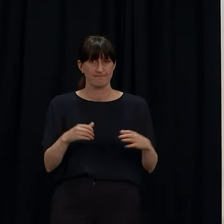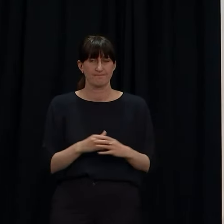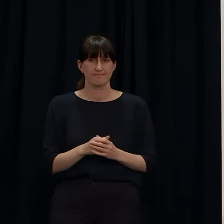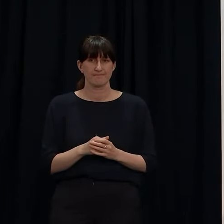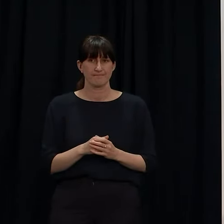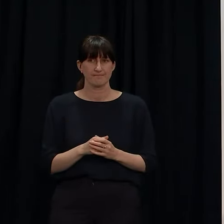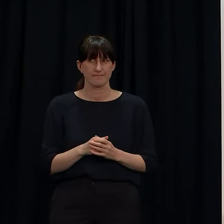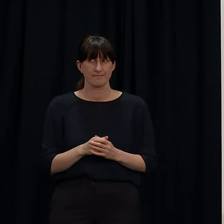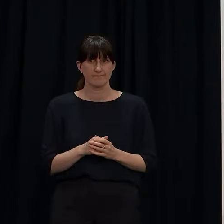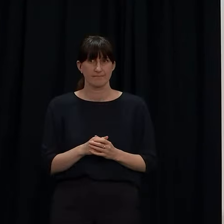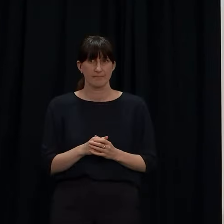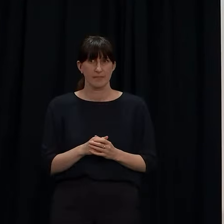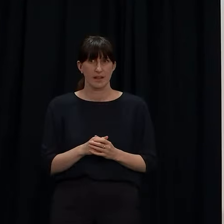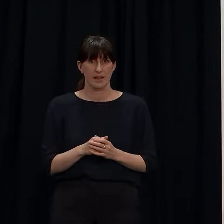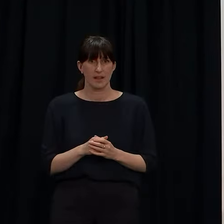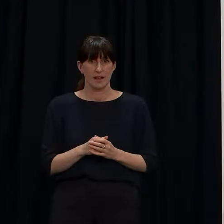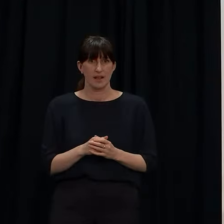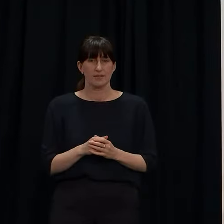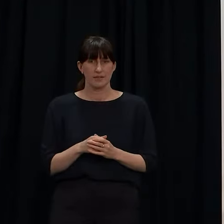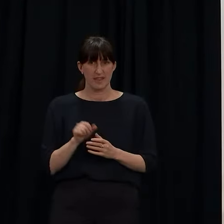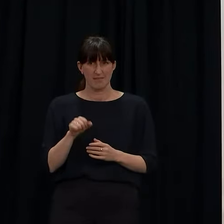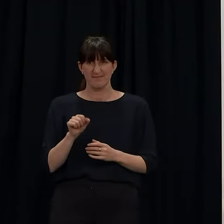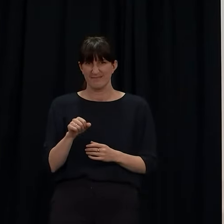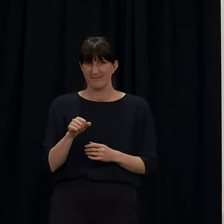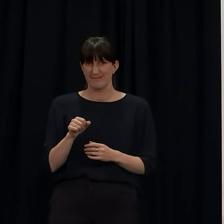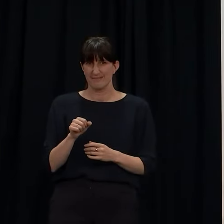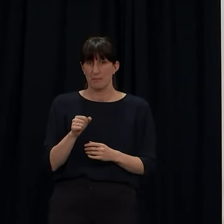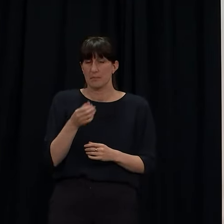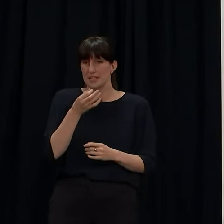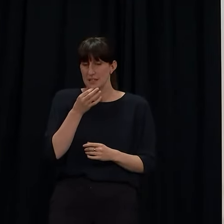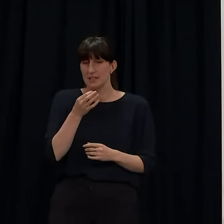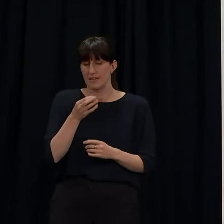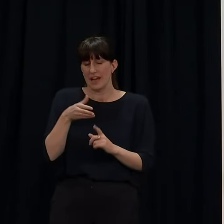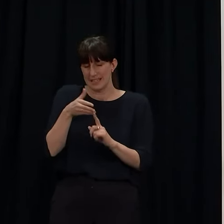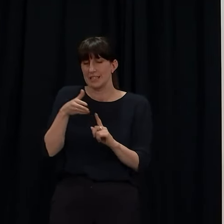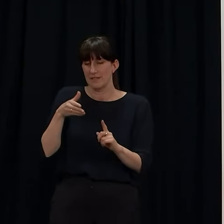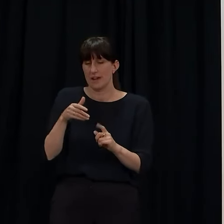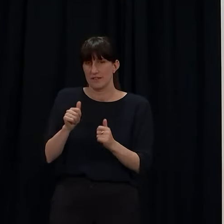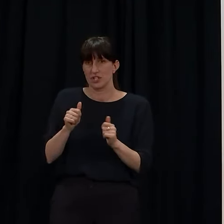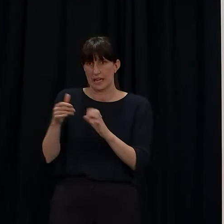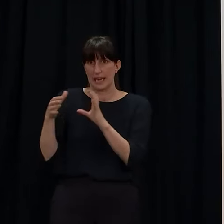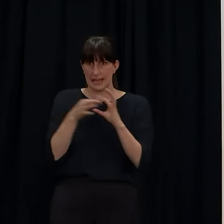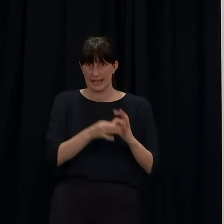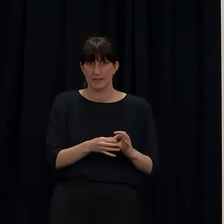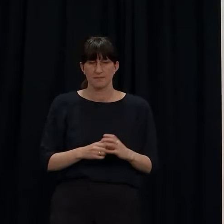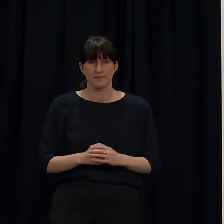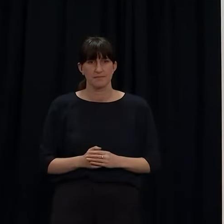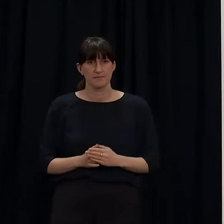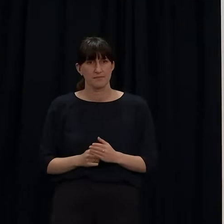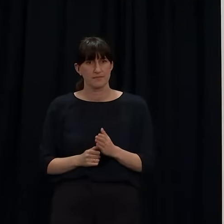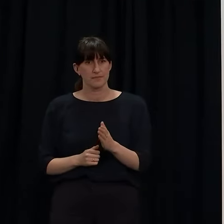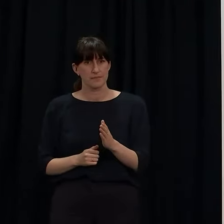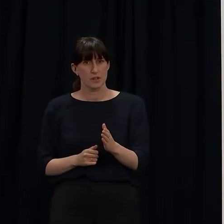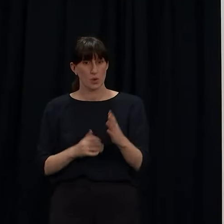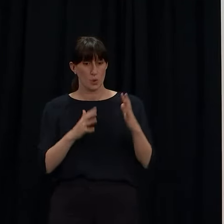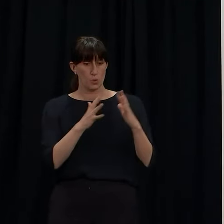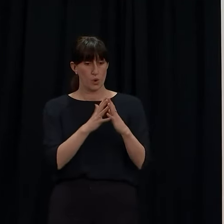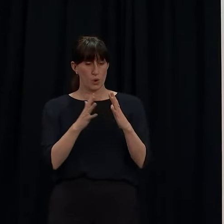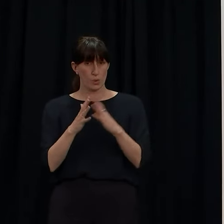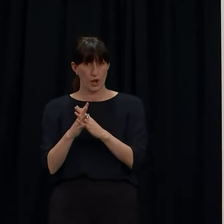potential links, but they've definitely identified links to the cluster. And there were no locations of interest listed